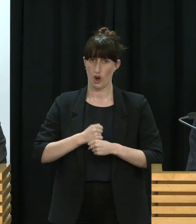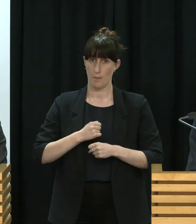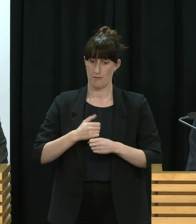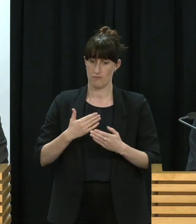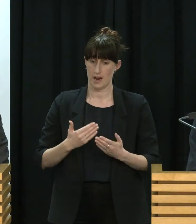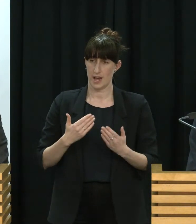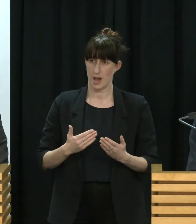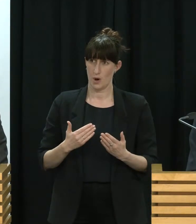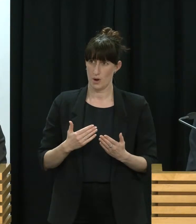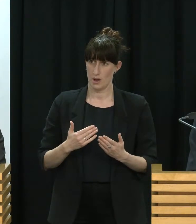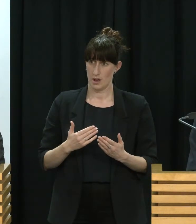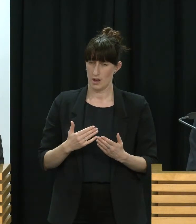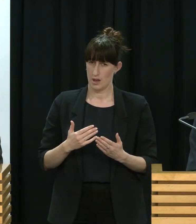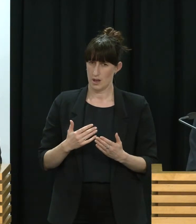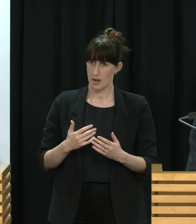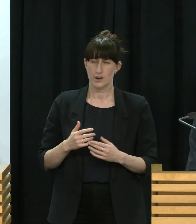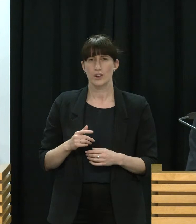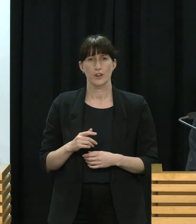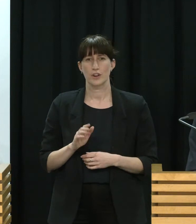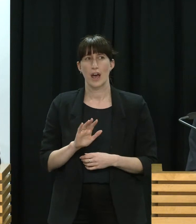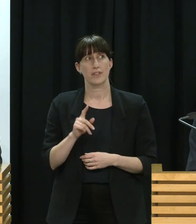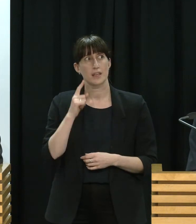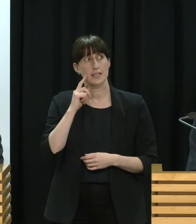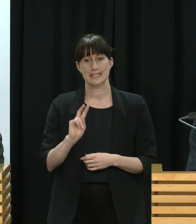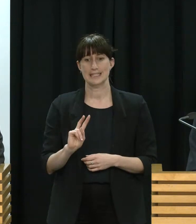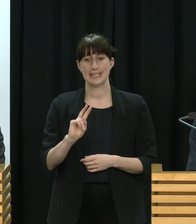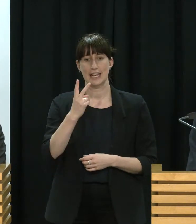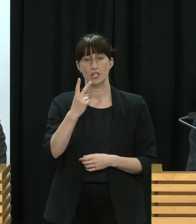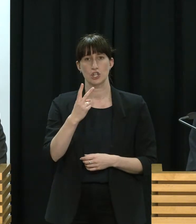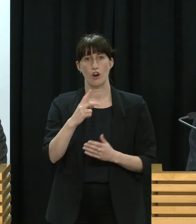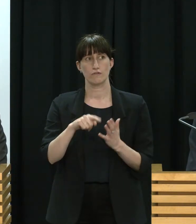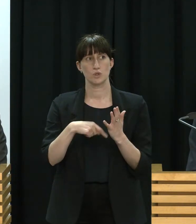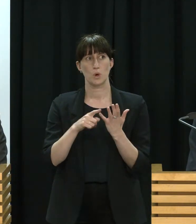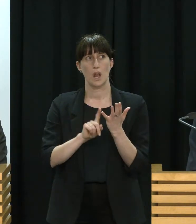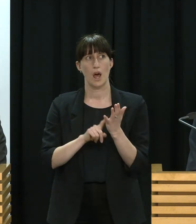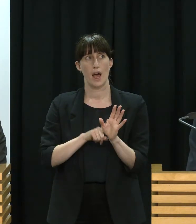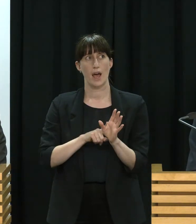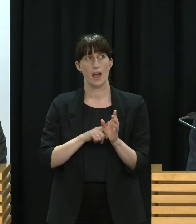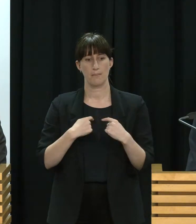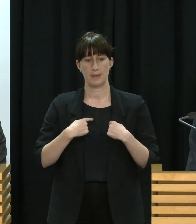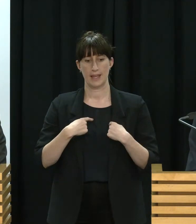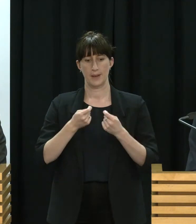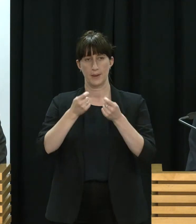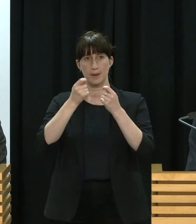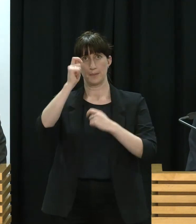anniversary? It's not quite, actually. I think it's the 2nd of July that I became Minister of Health.